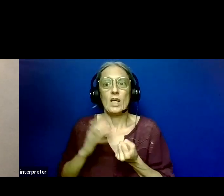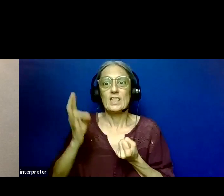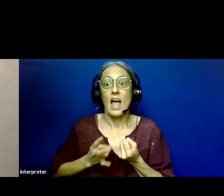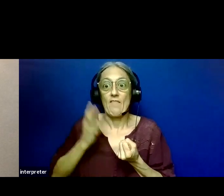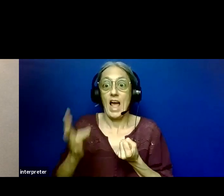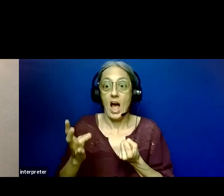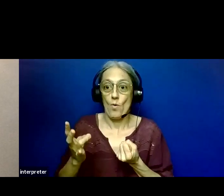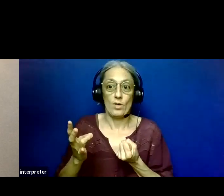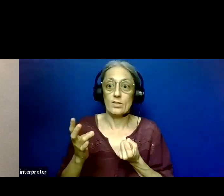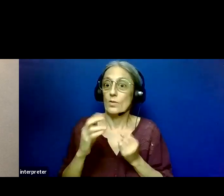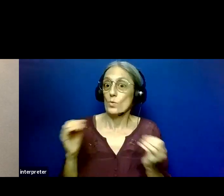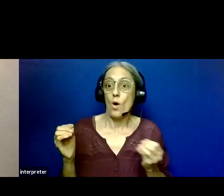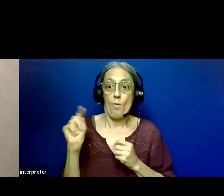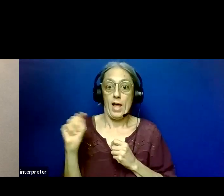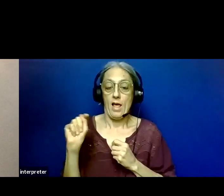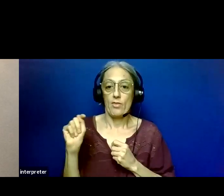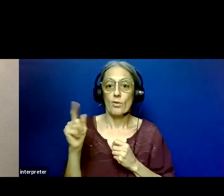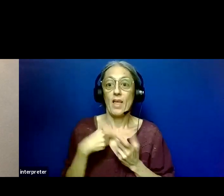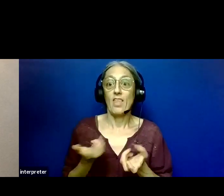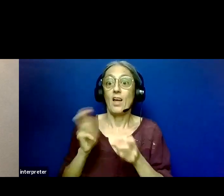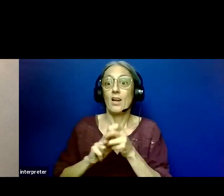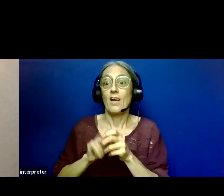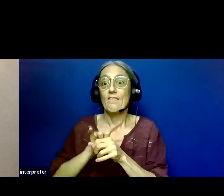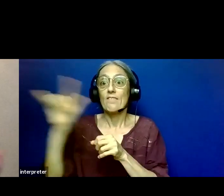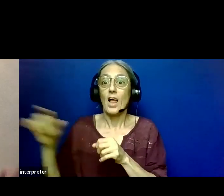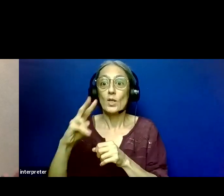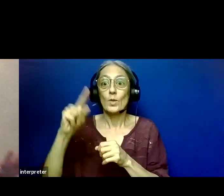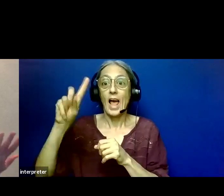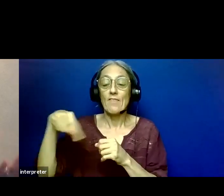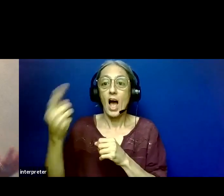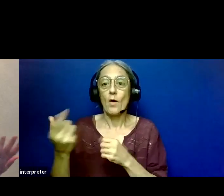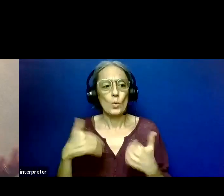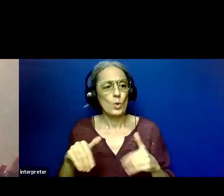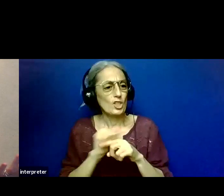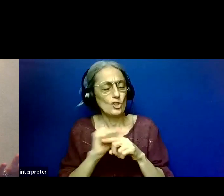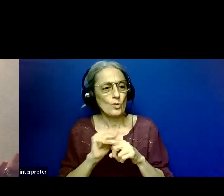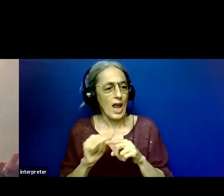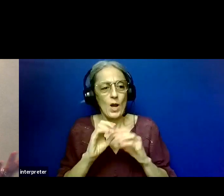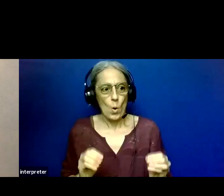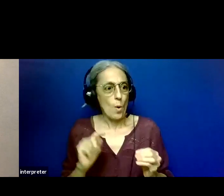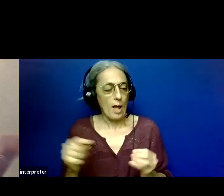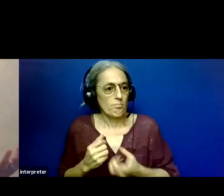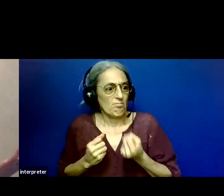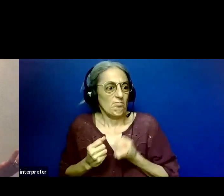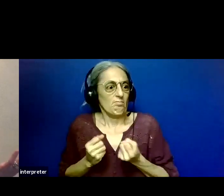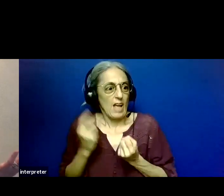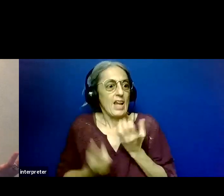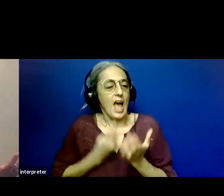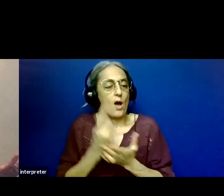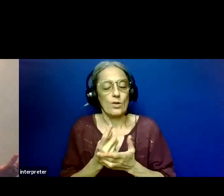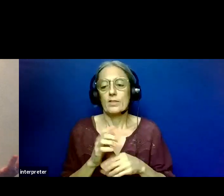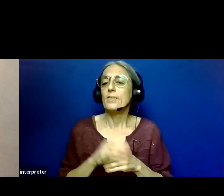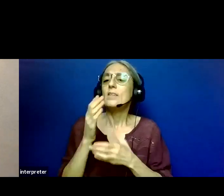flight, and it was not moving. But with stores like Lowe's and Home Depot allowing people to bring their pets into